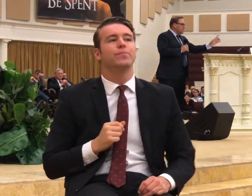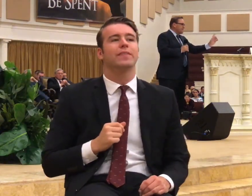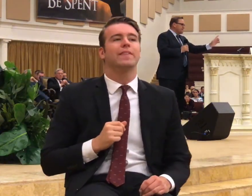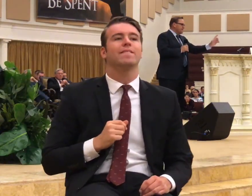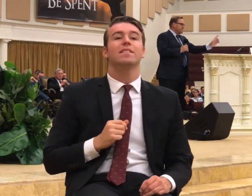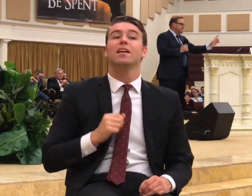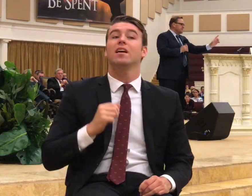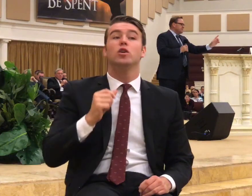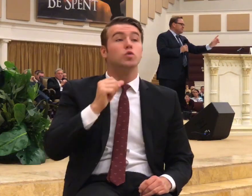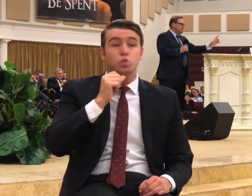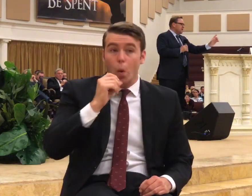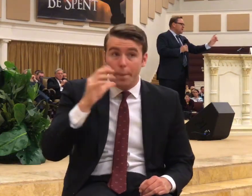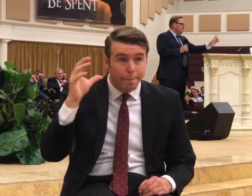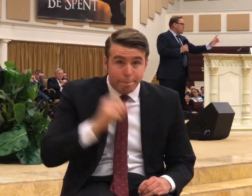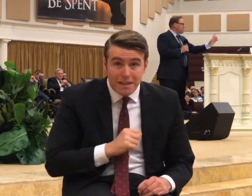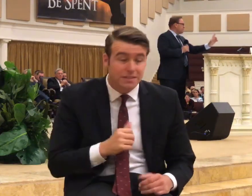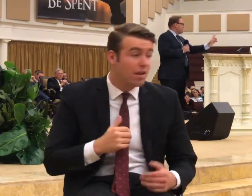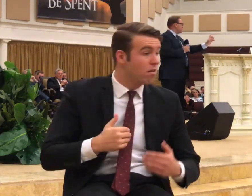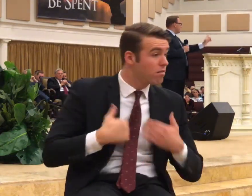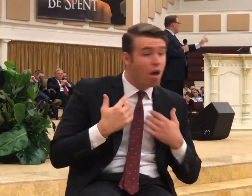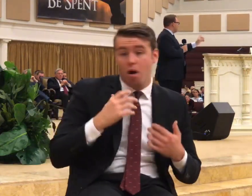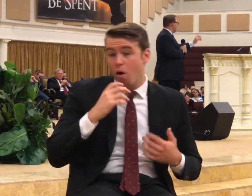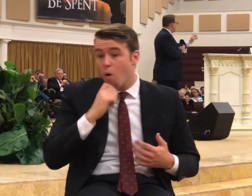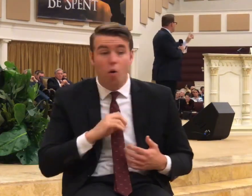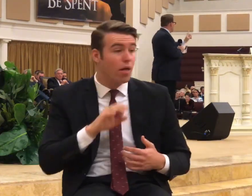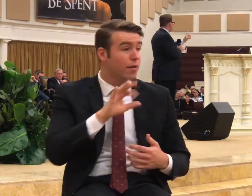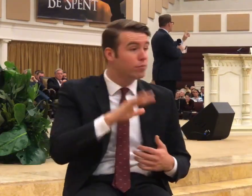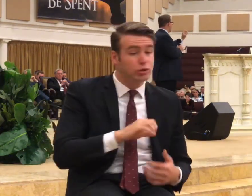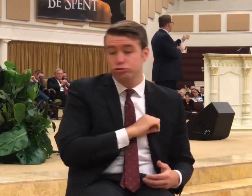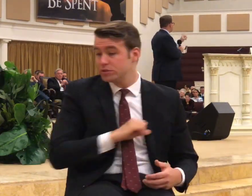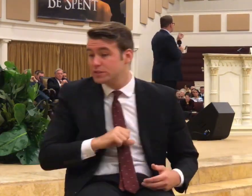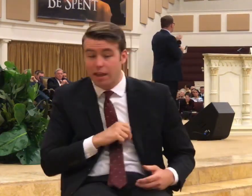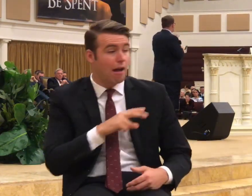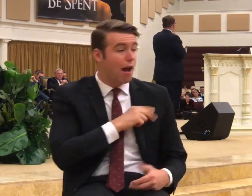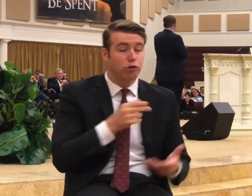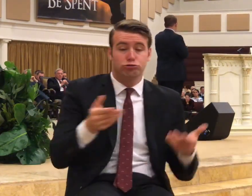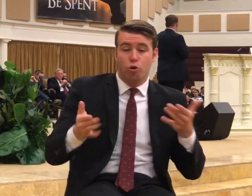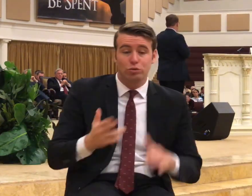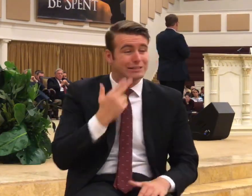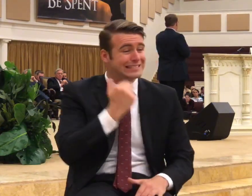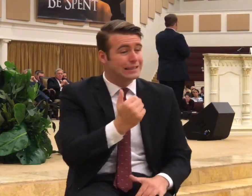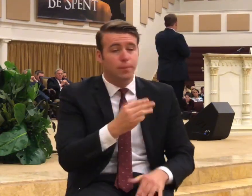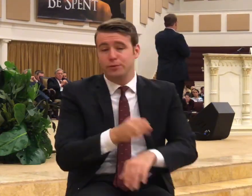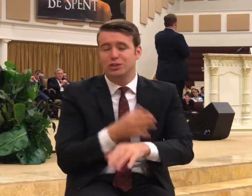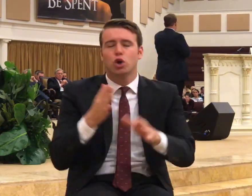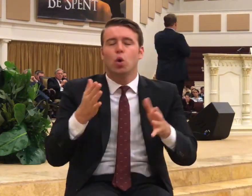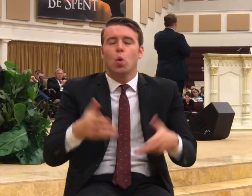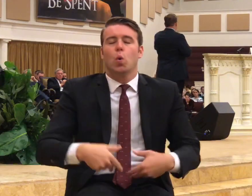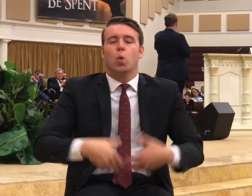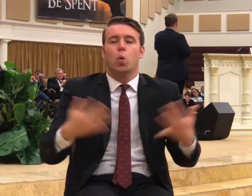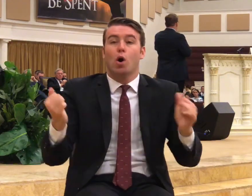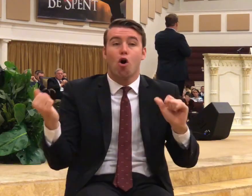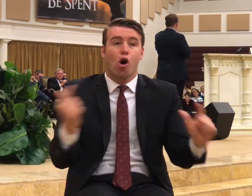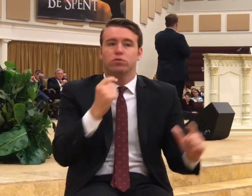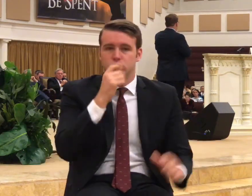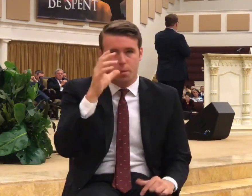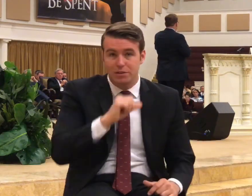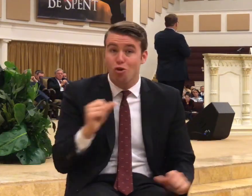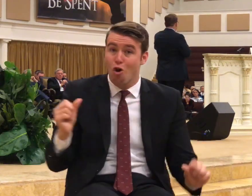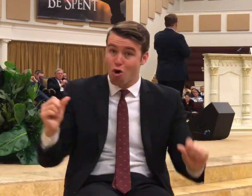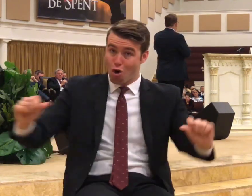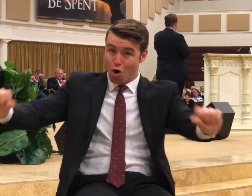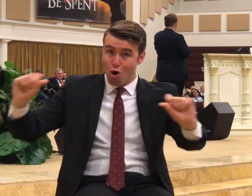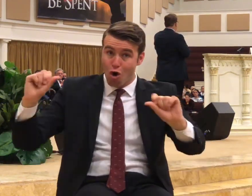Everyone else, don't miss this. Young, old, preacher, saint, usher, hostess, singer, musician. Every one of